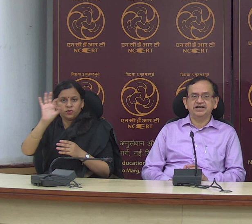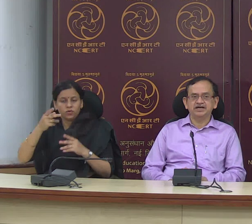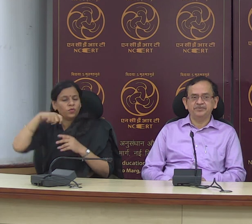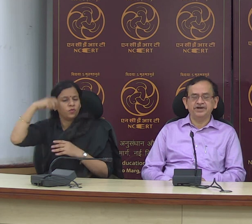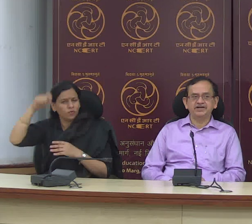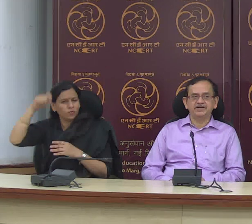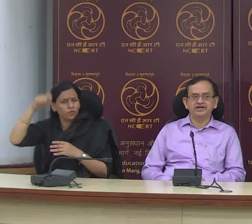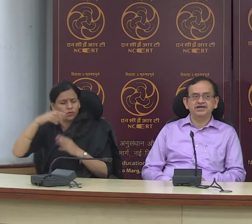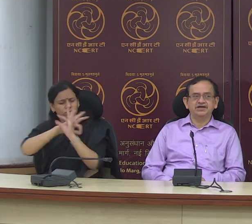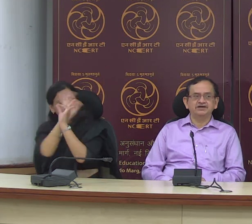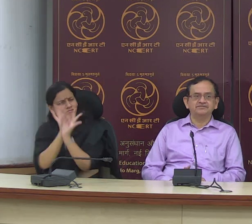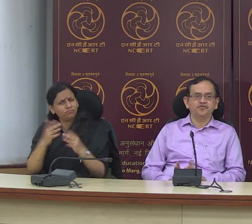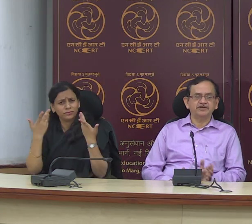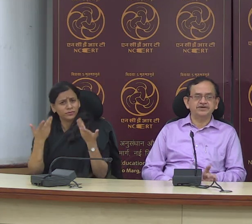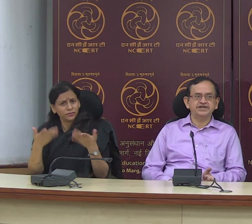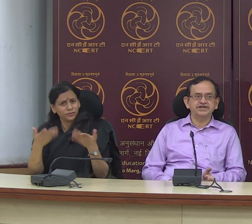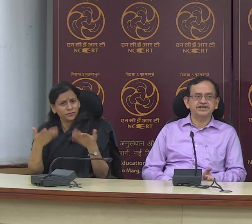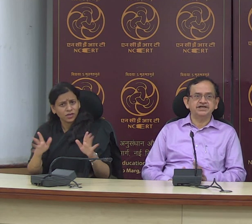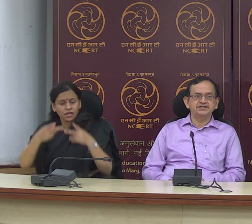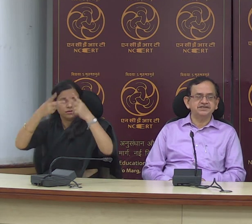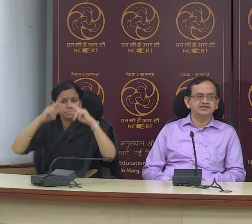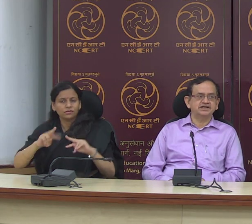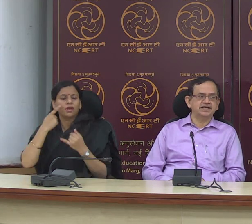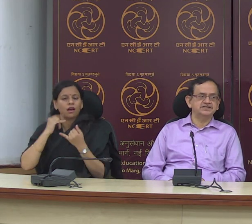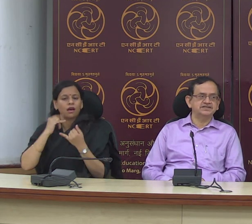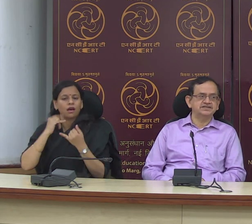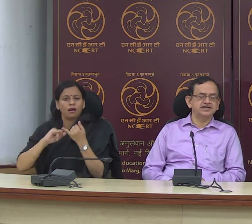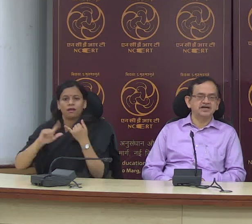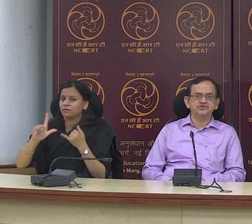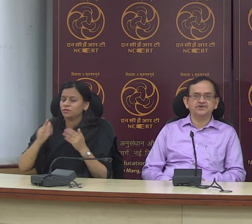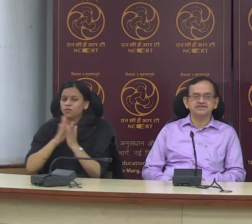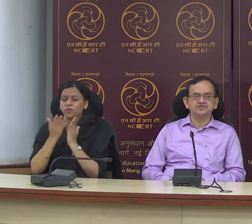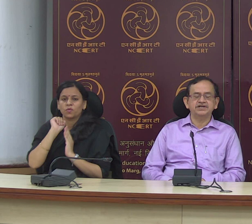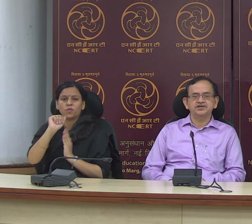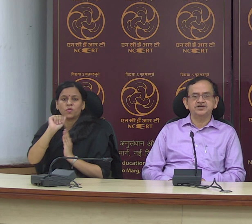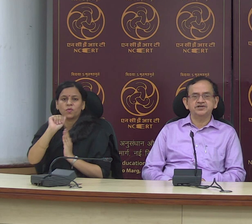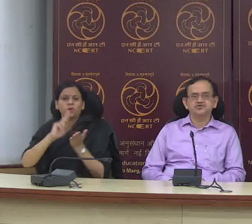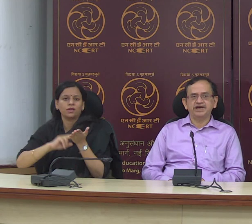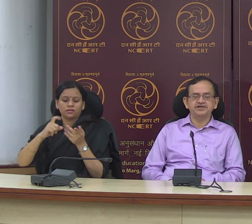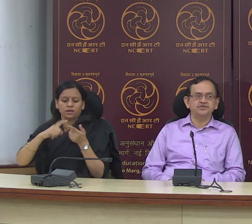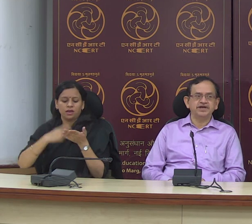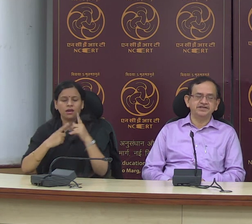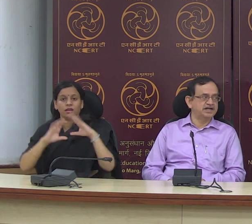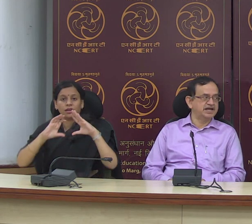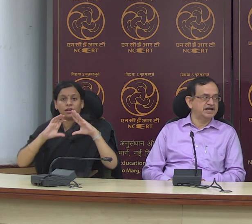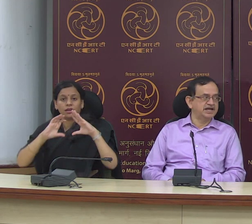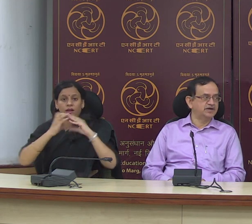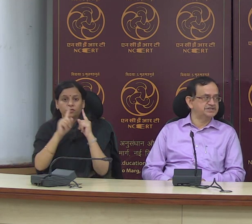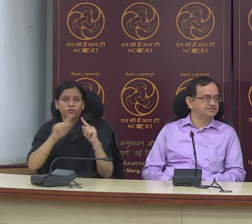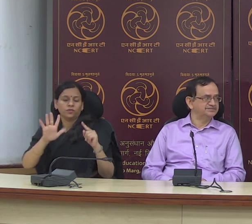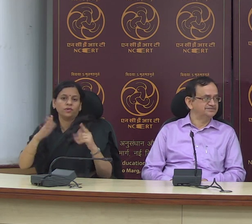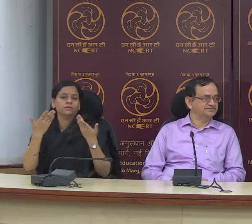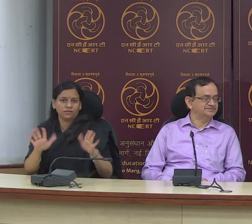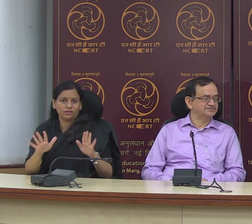been prepared for converting these NCERT books of classes 1 to 5 into Indian Sign